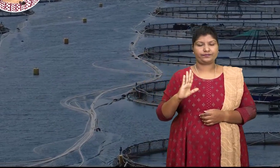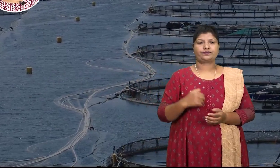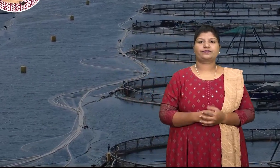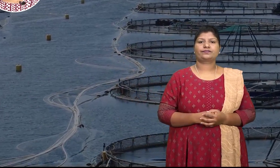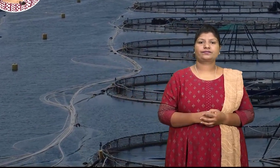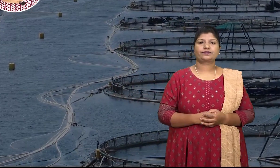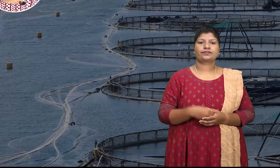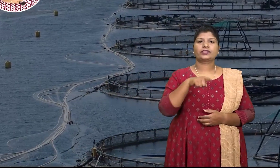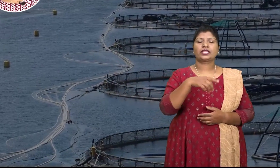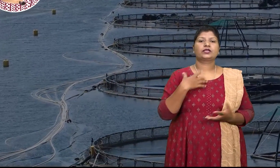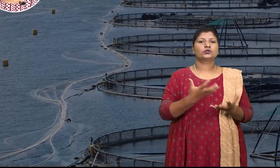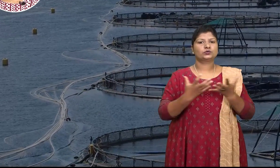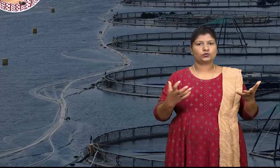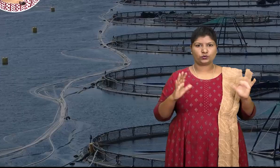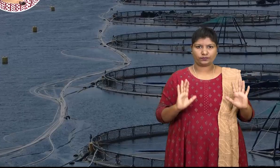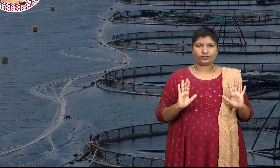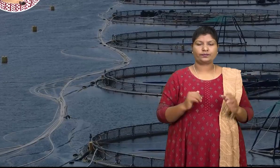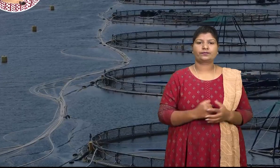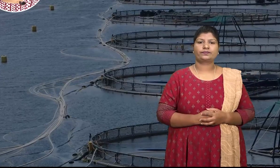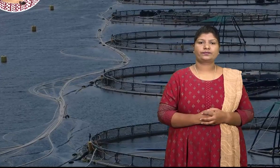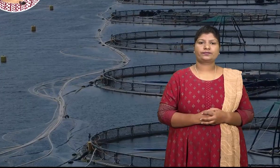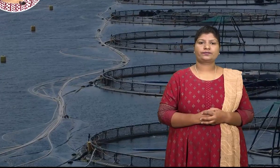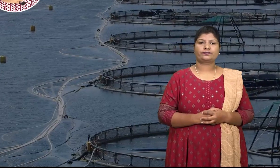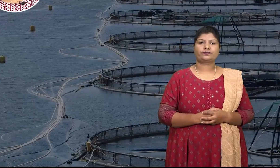as the sources of